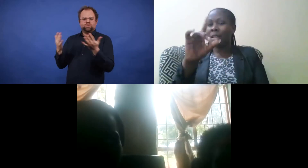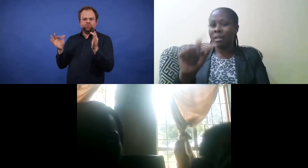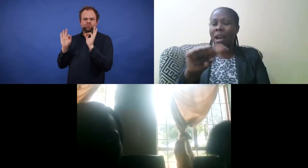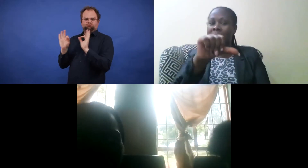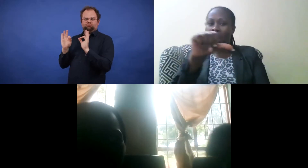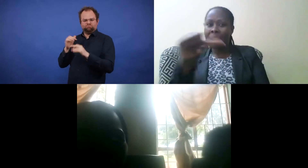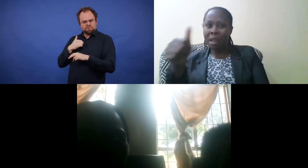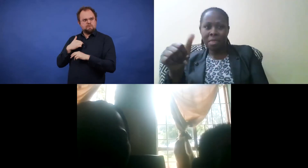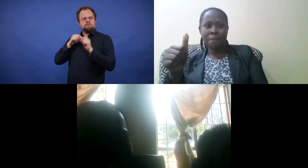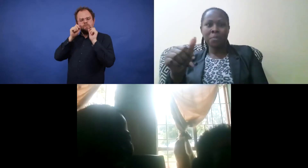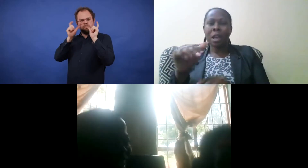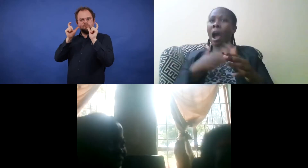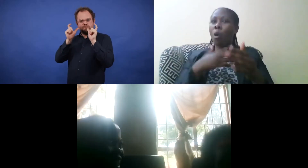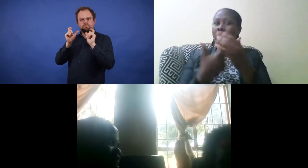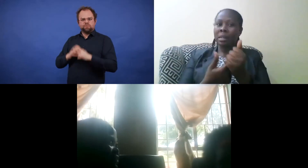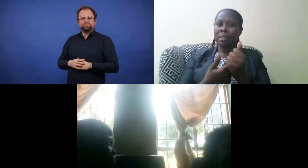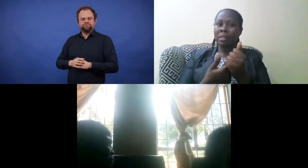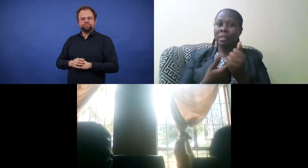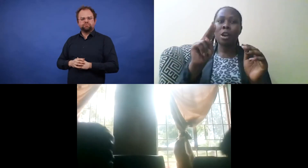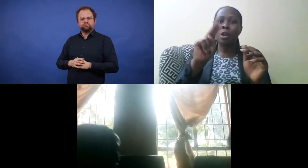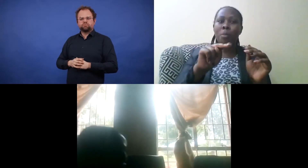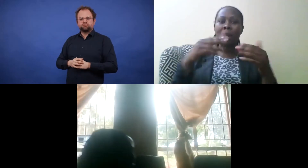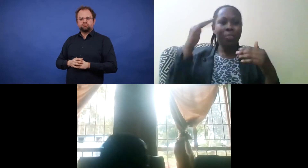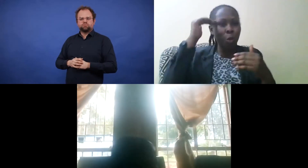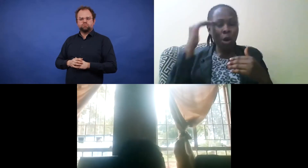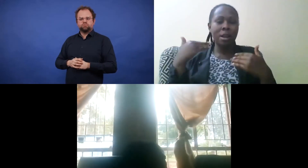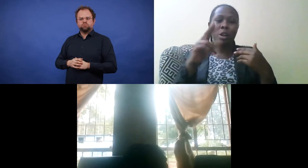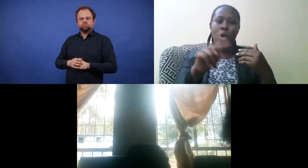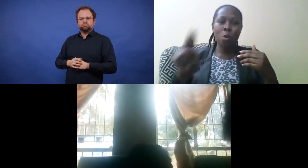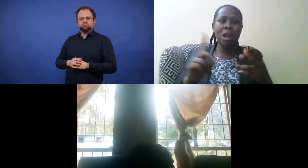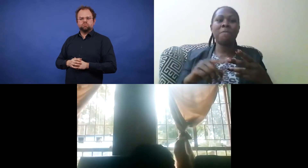go on social media and tag our partners,